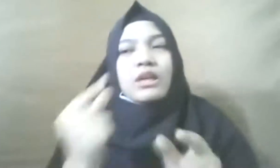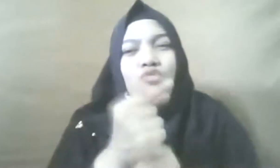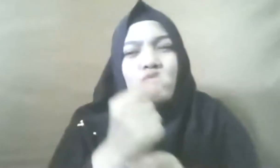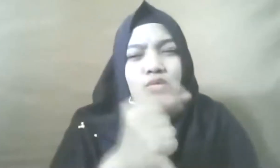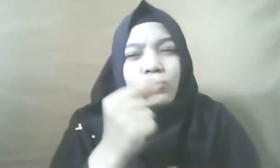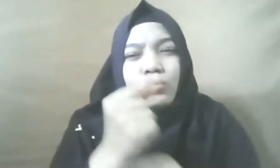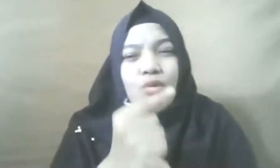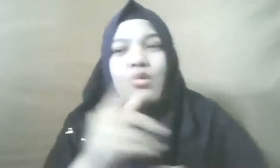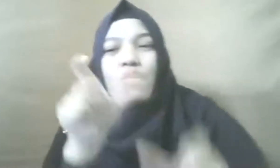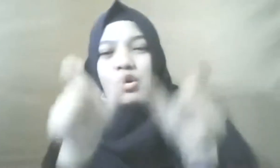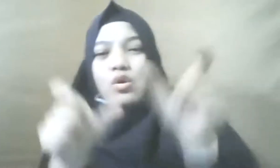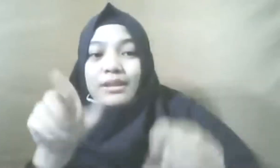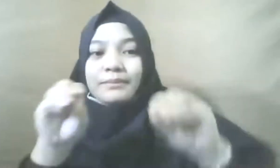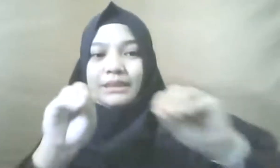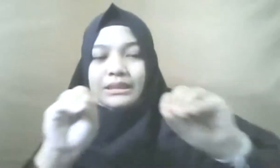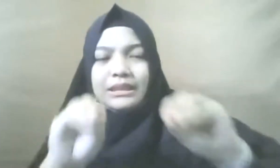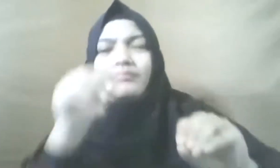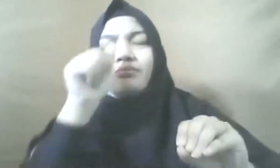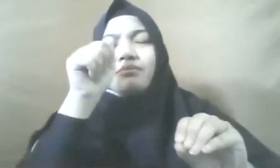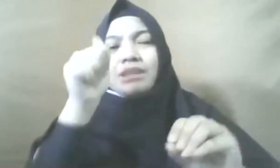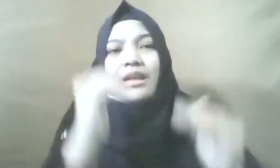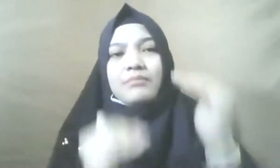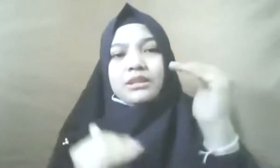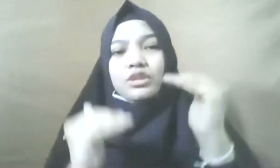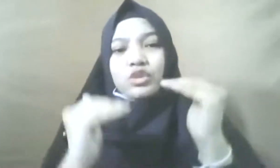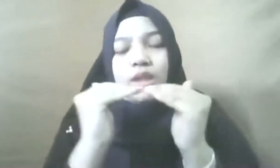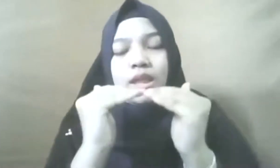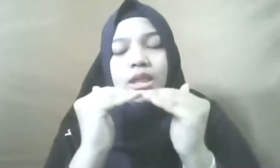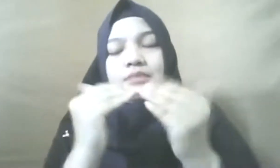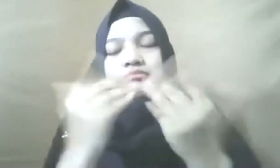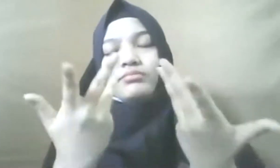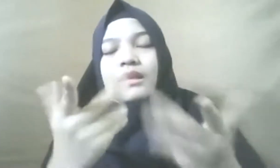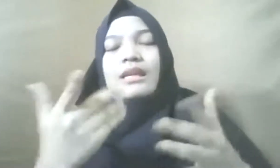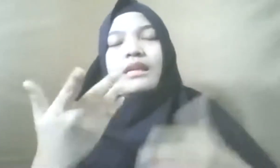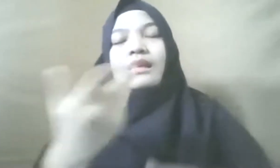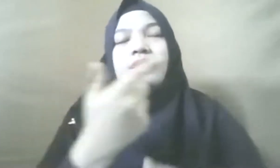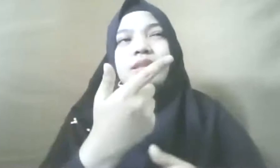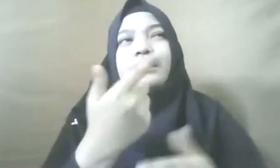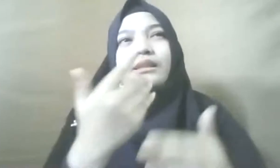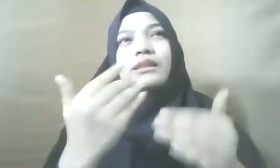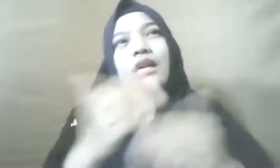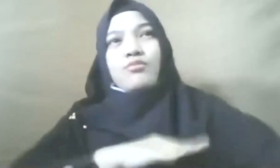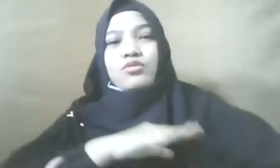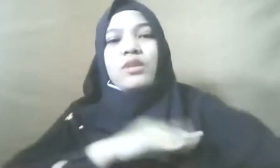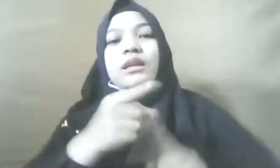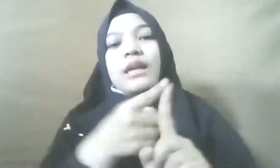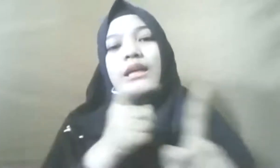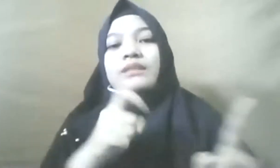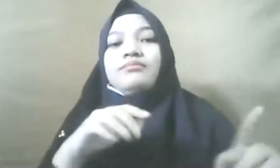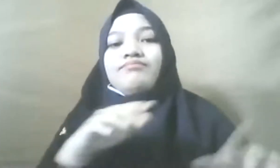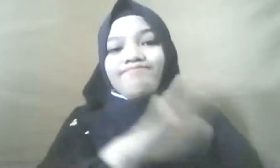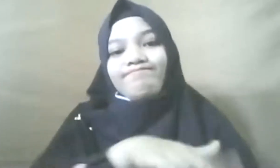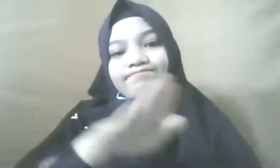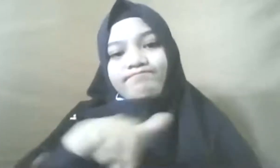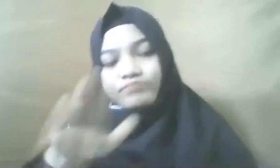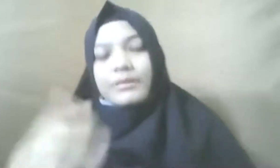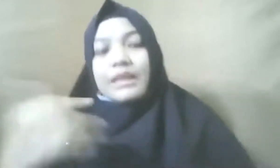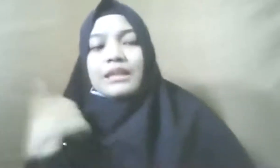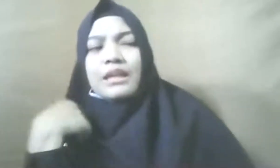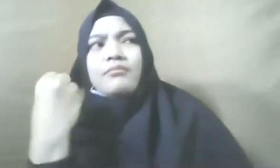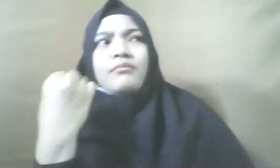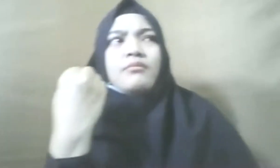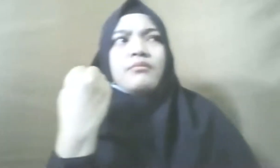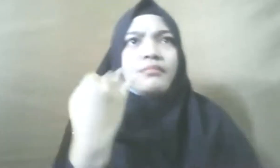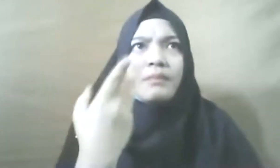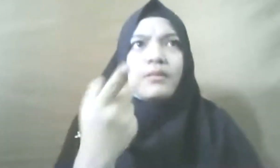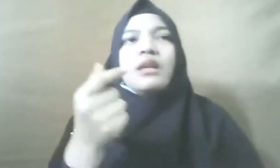the other technology that will help their students. The other survey that we've been conducted is to